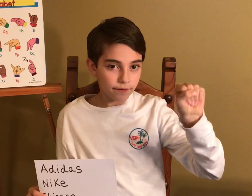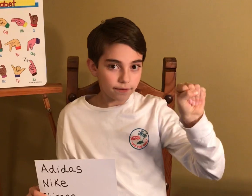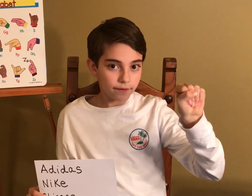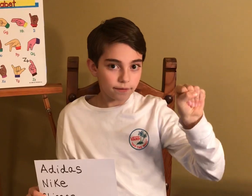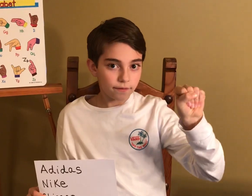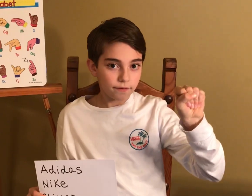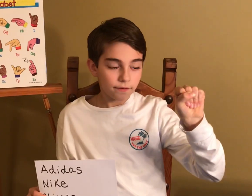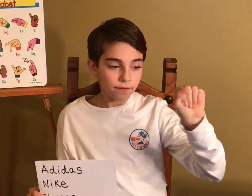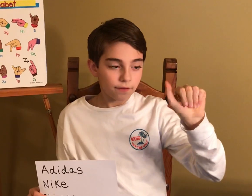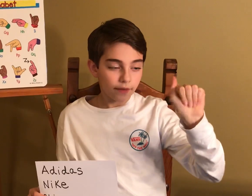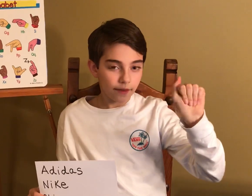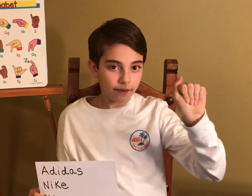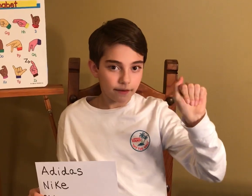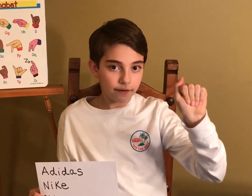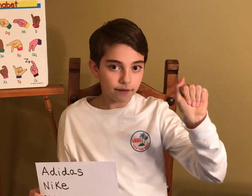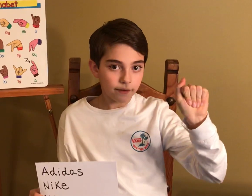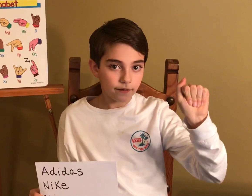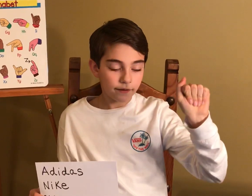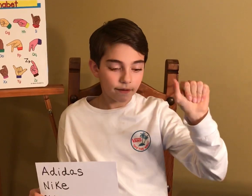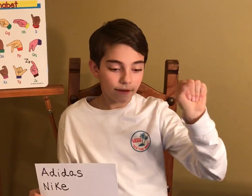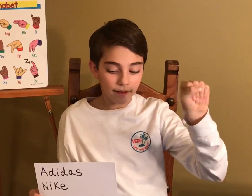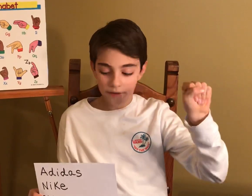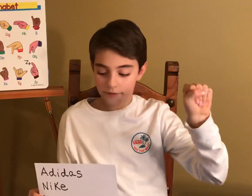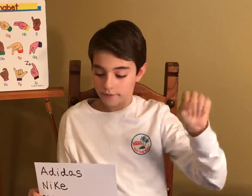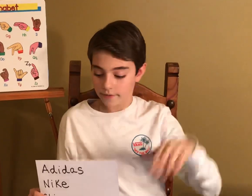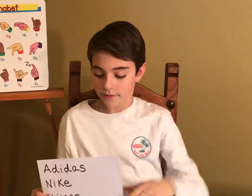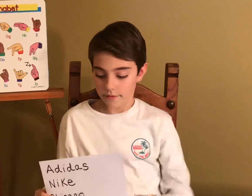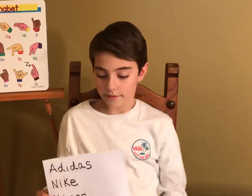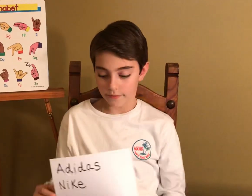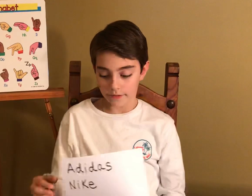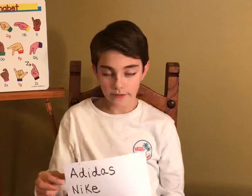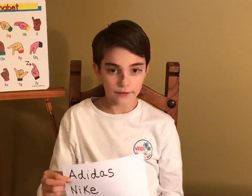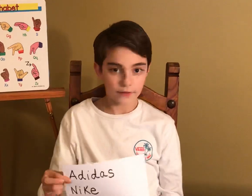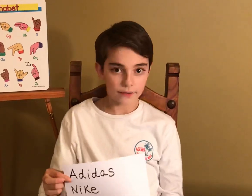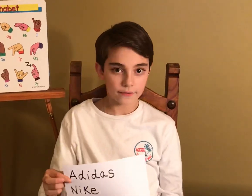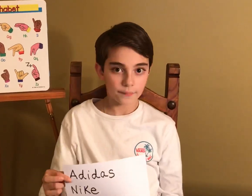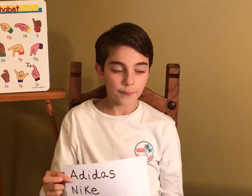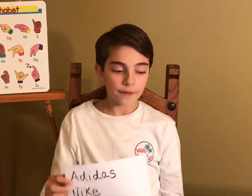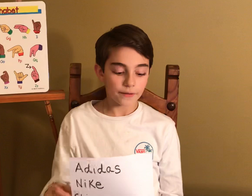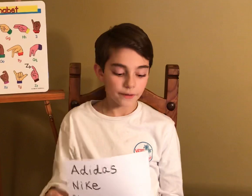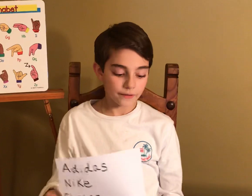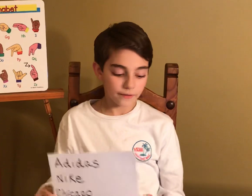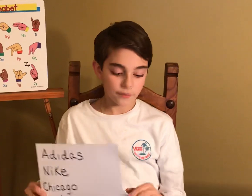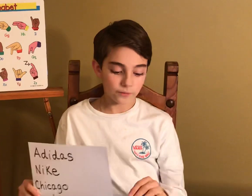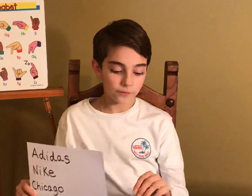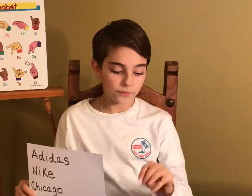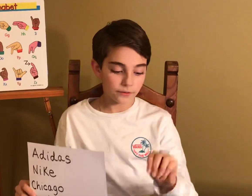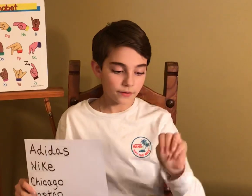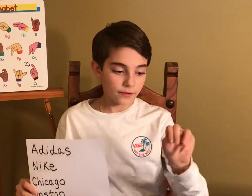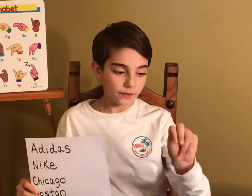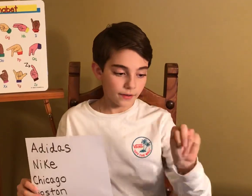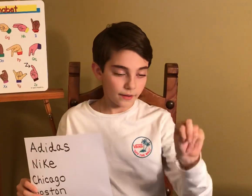S, A, S. So that's Adidas. Nike would be